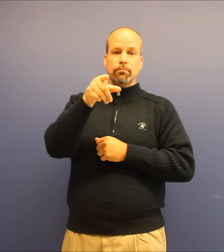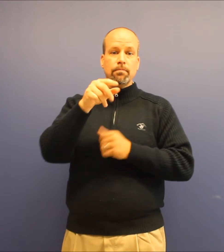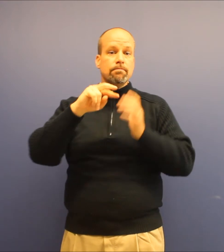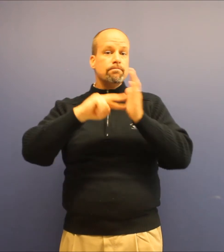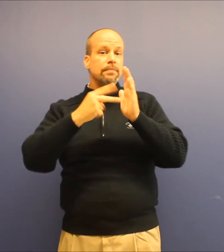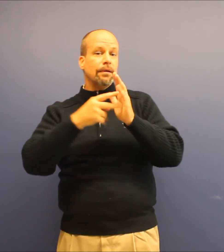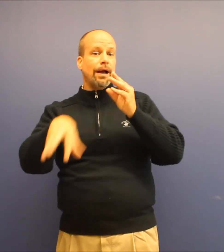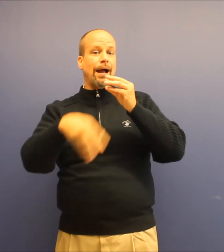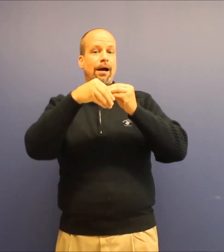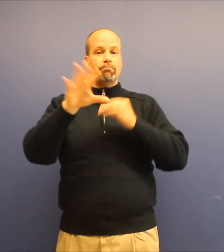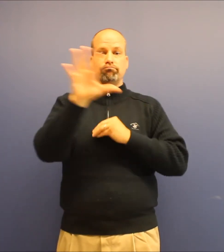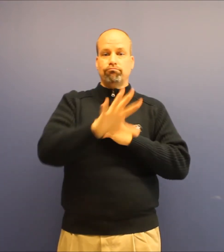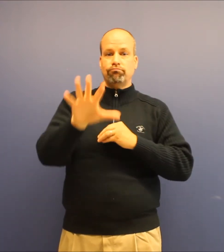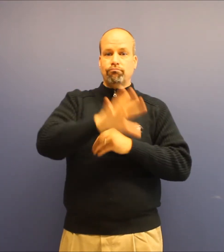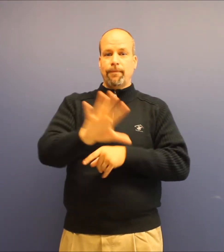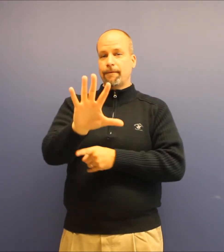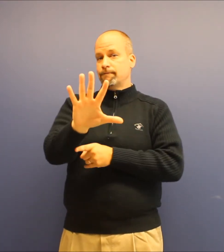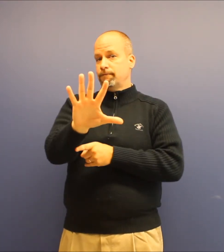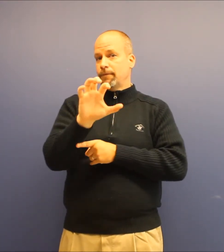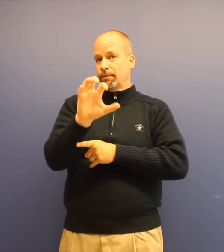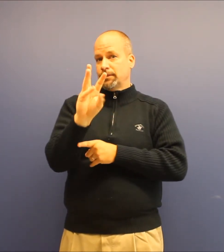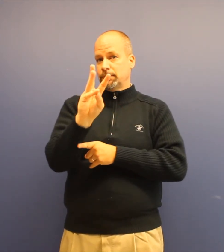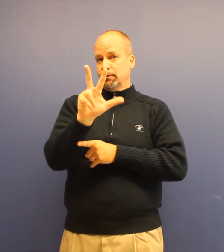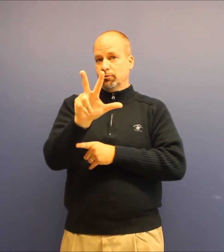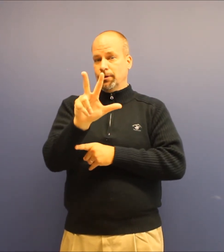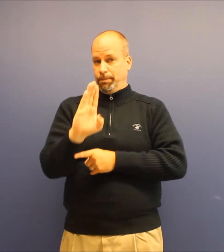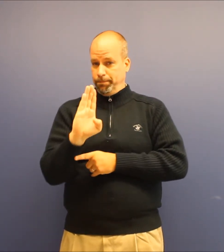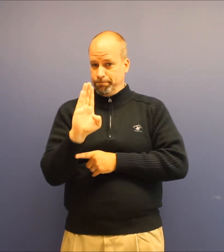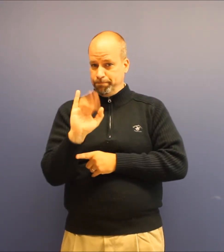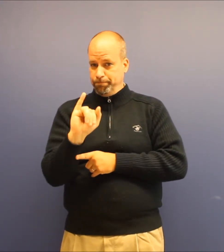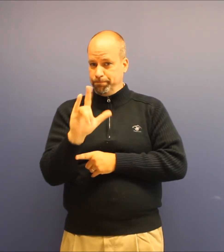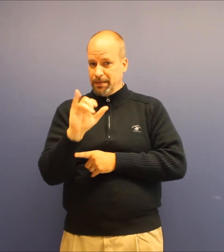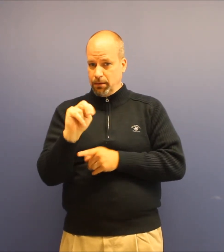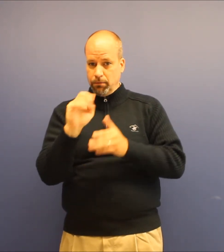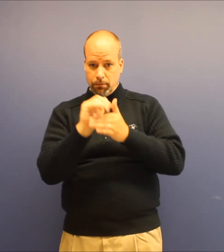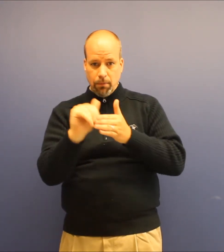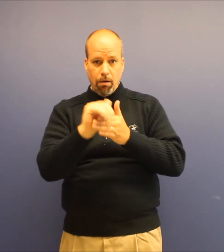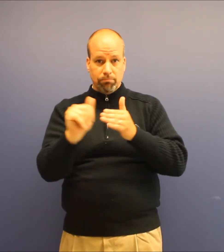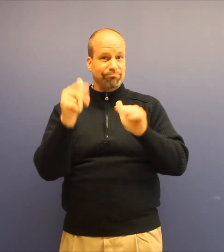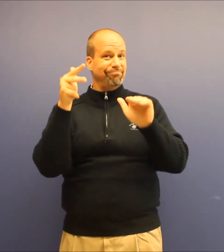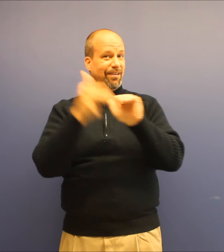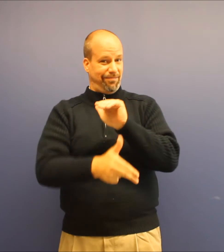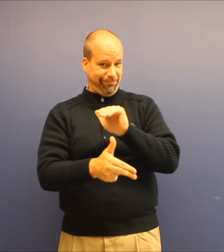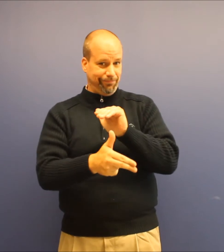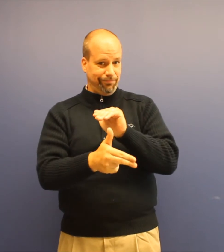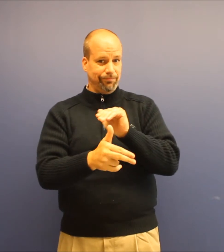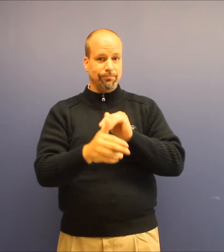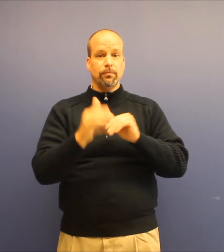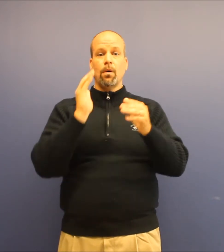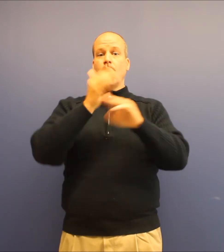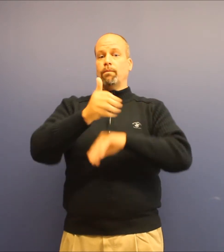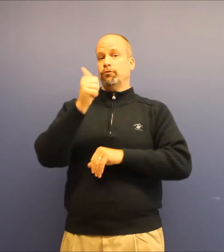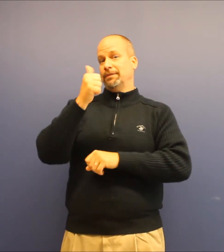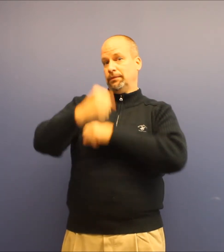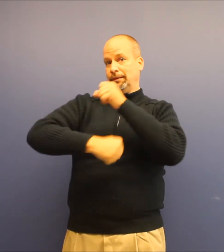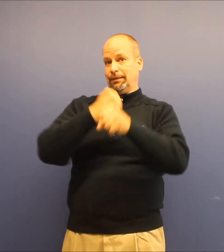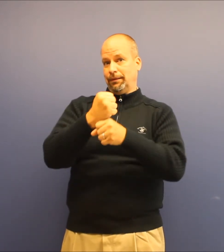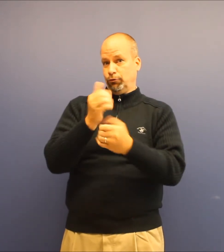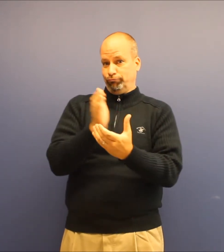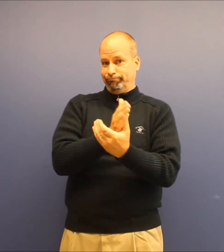subsidies. That would add up to about $563 billion in tax cuts over 10